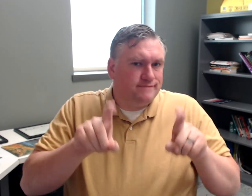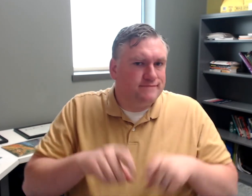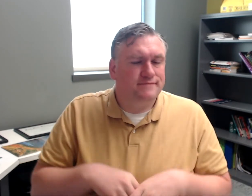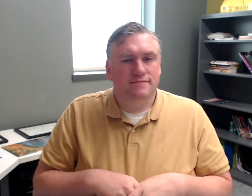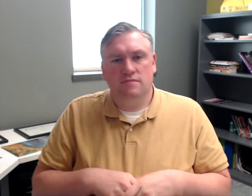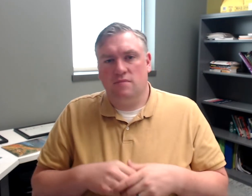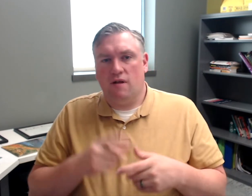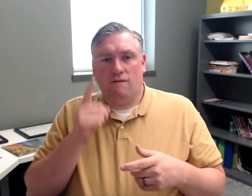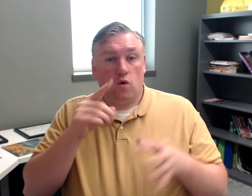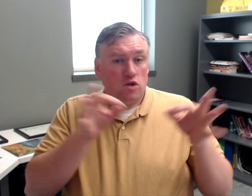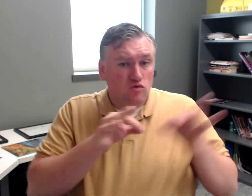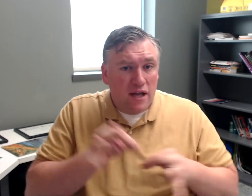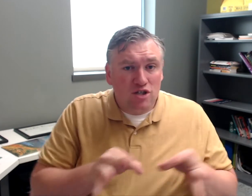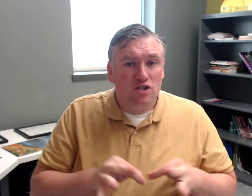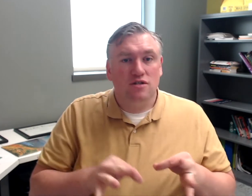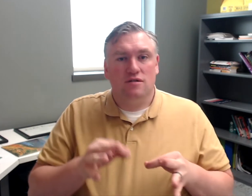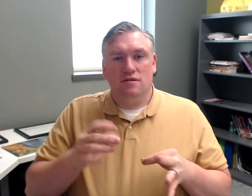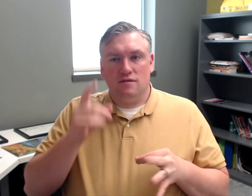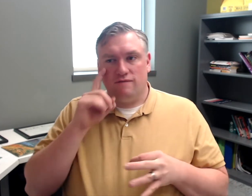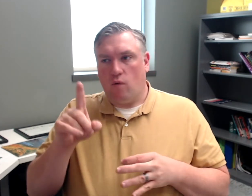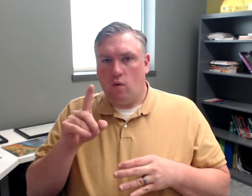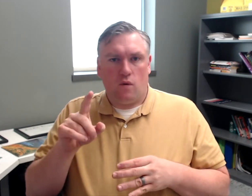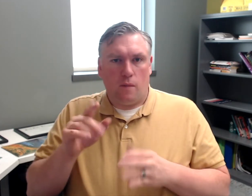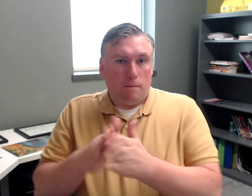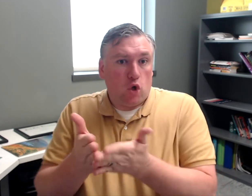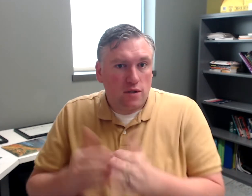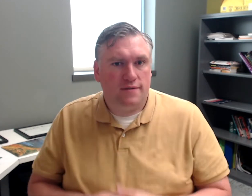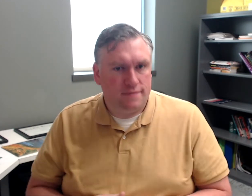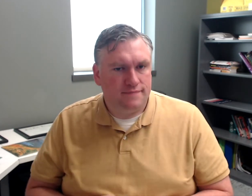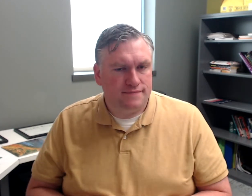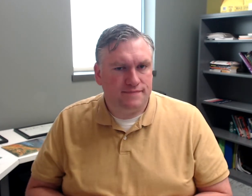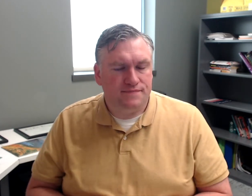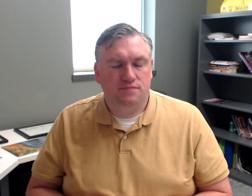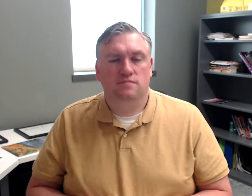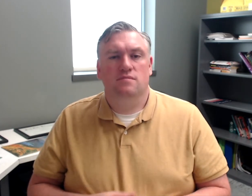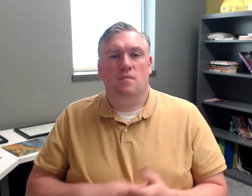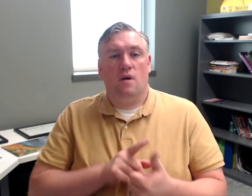on tests or directions, for books,